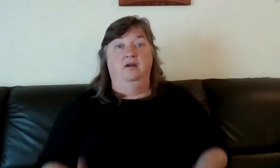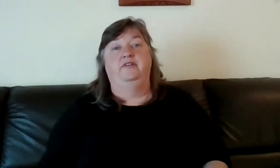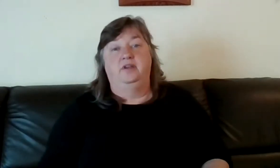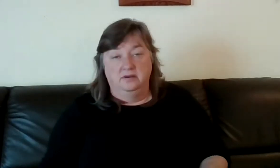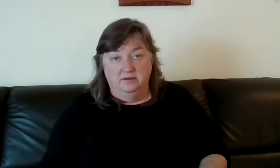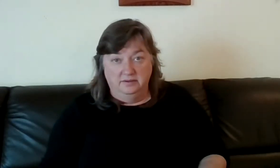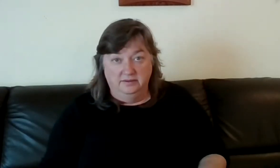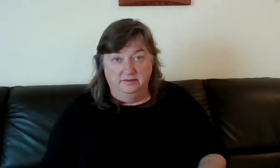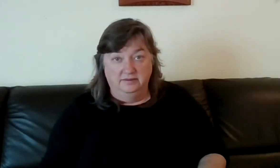heavy,